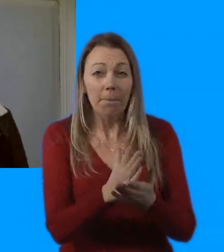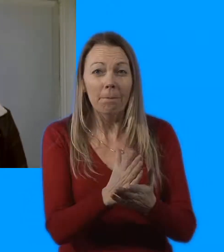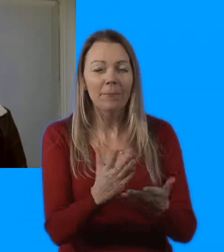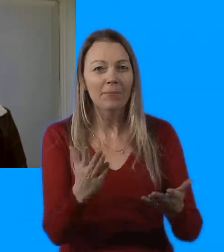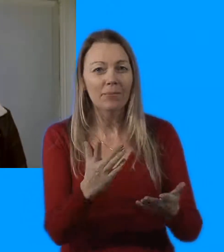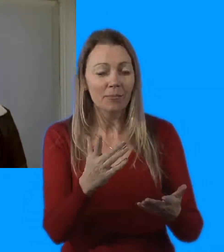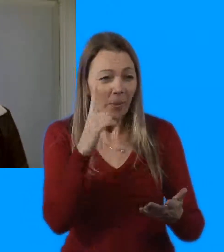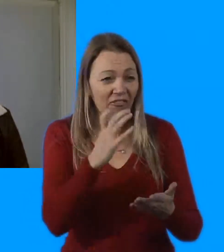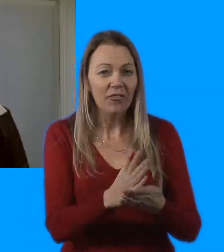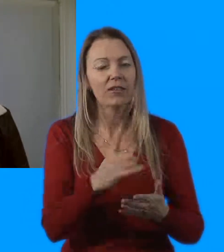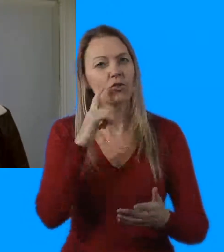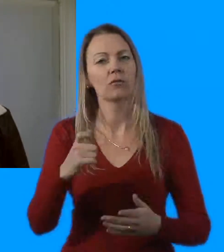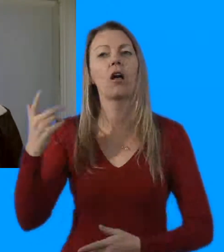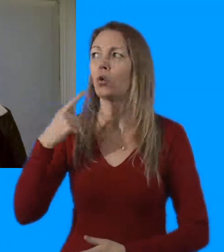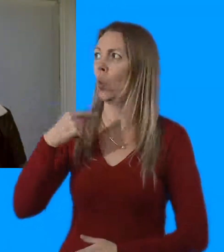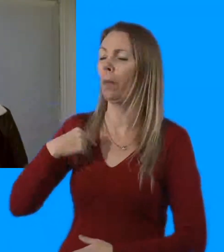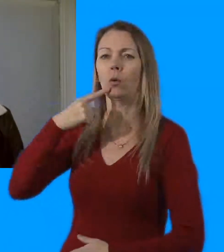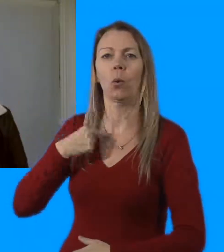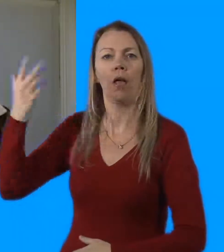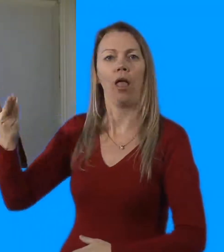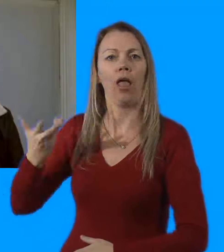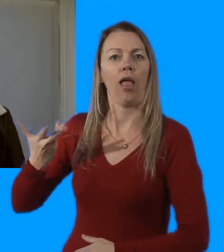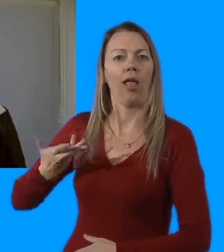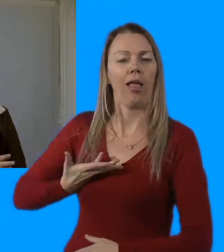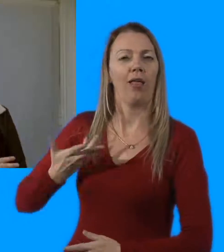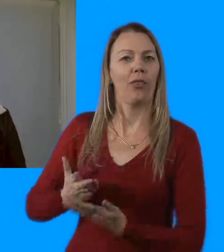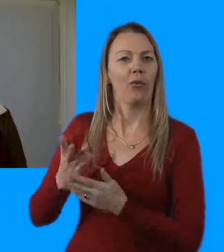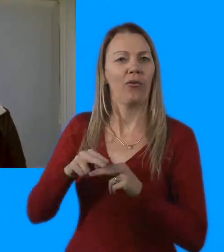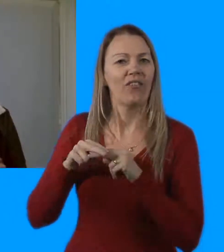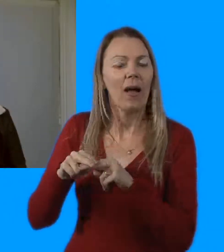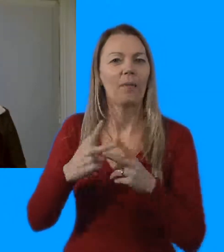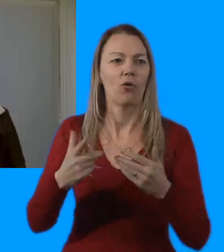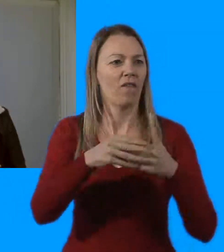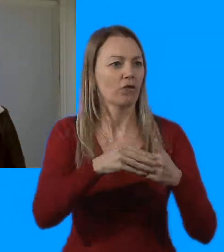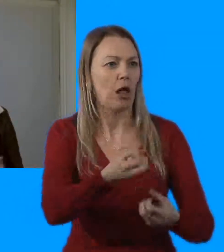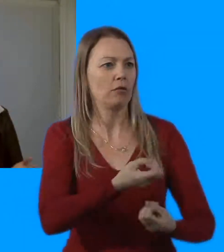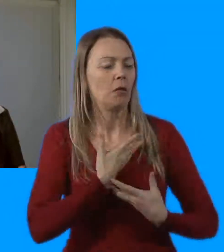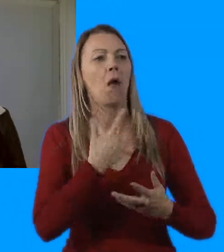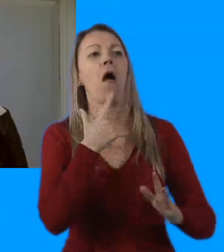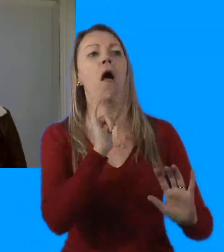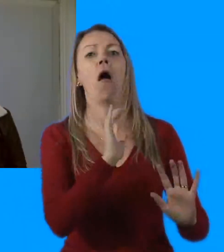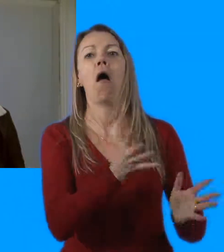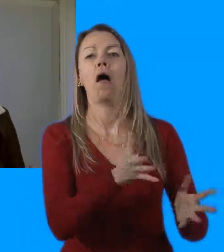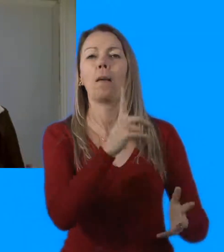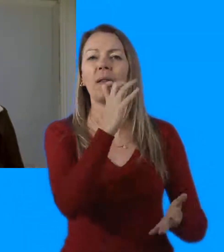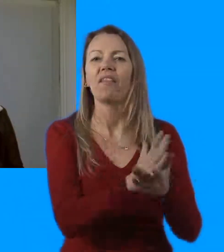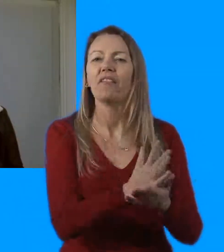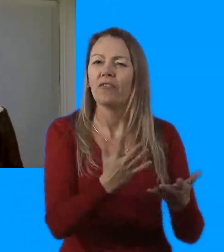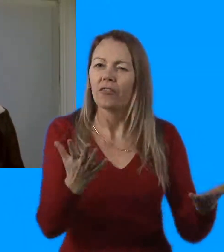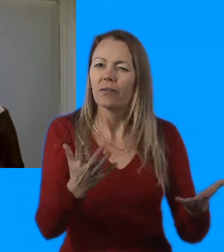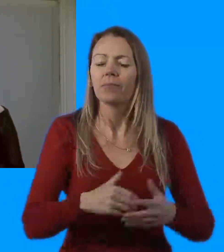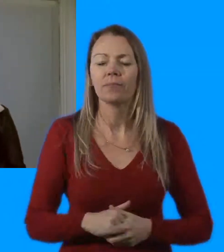sake. So I think that it's something that stems through generations, is passed down through families and through friendships and stuff, which